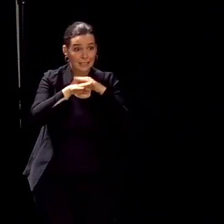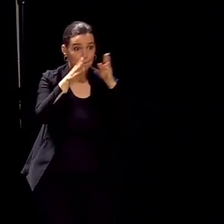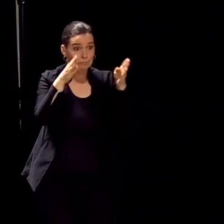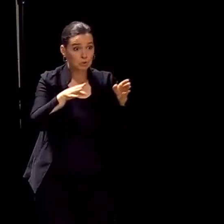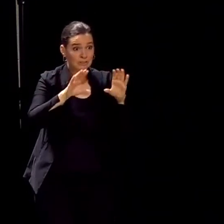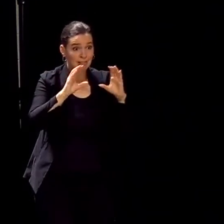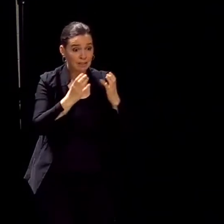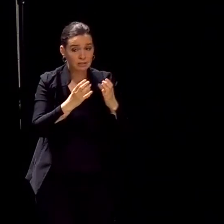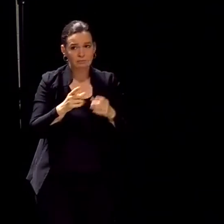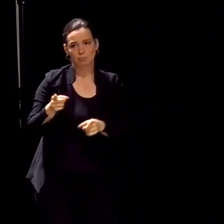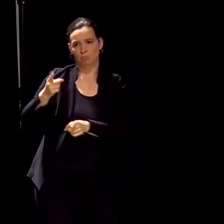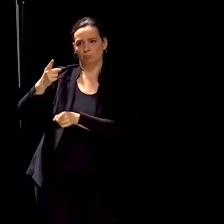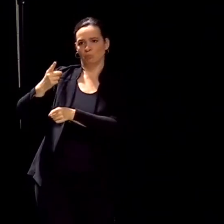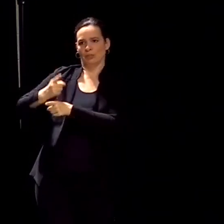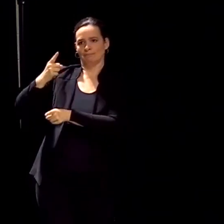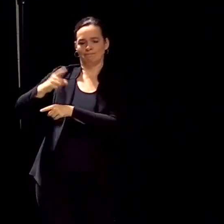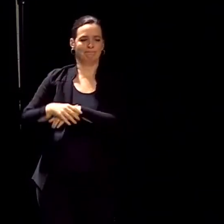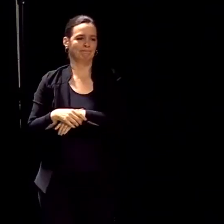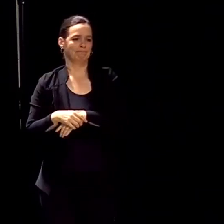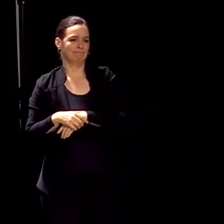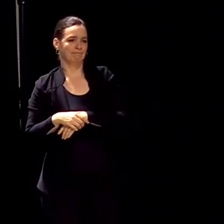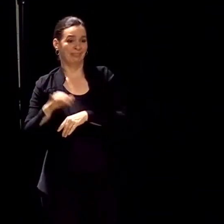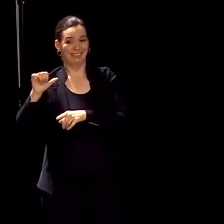think it's a situation where you have,